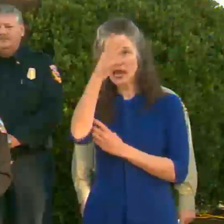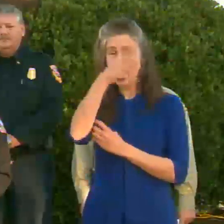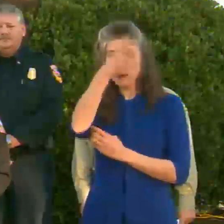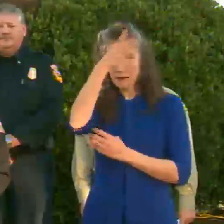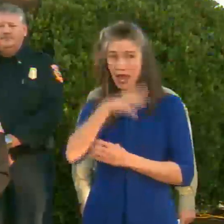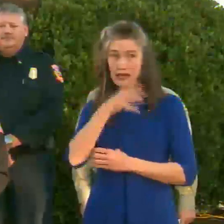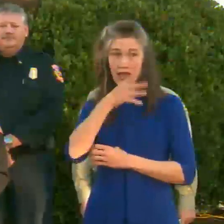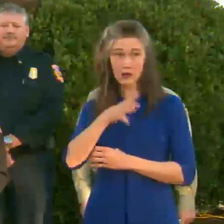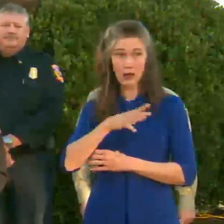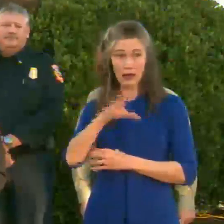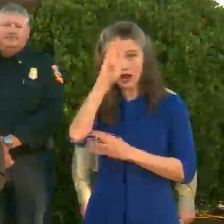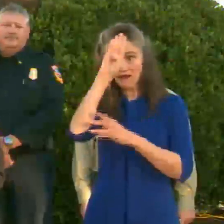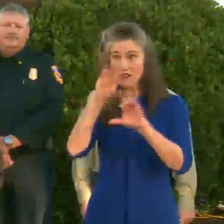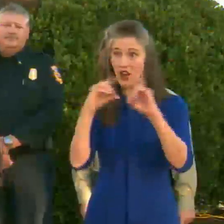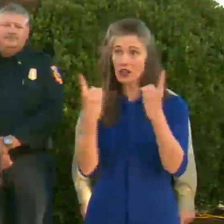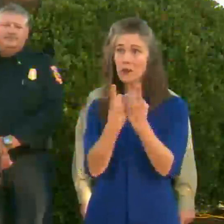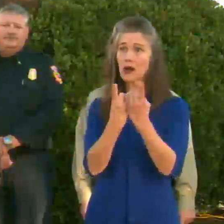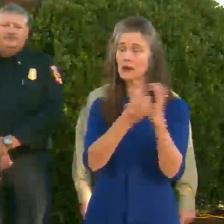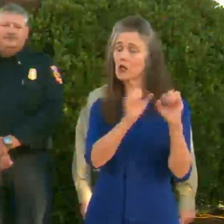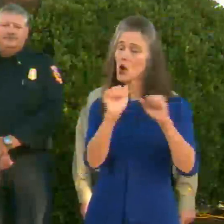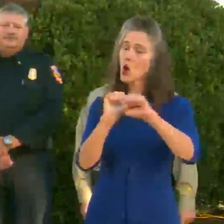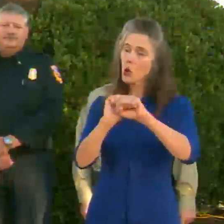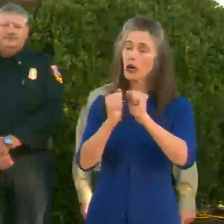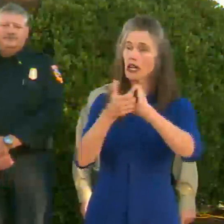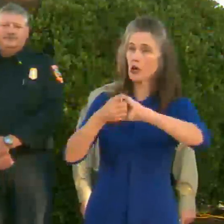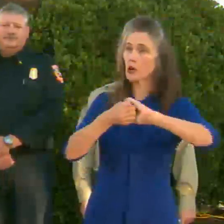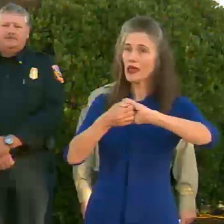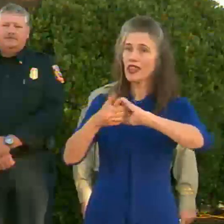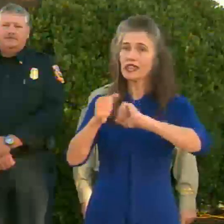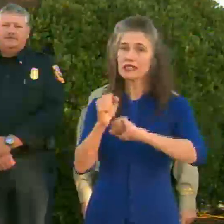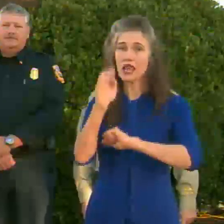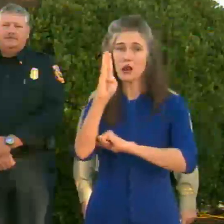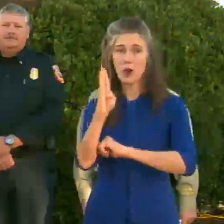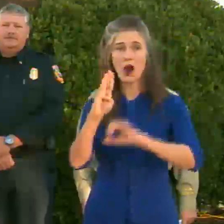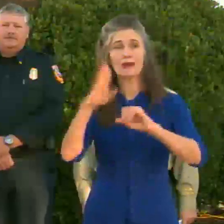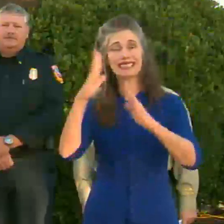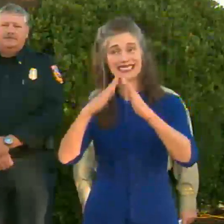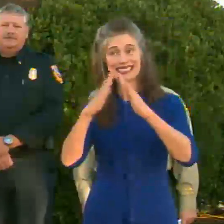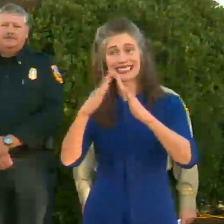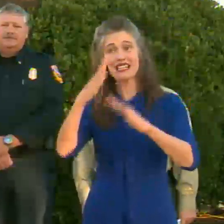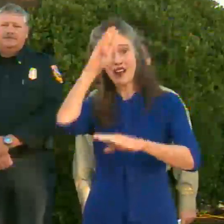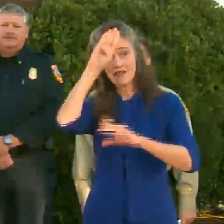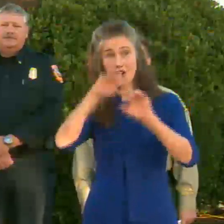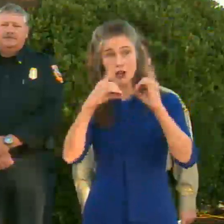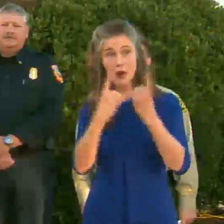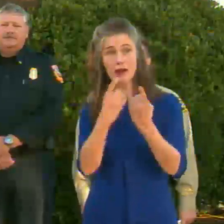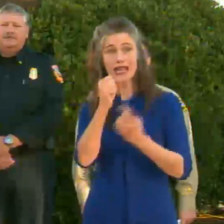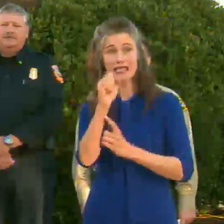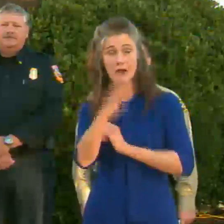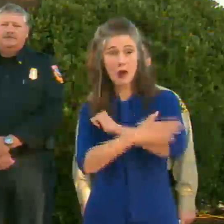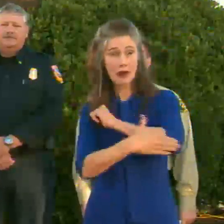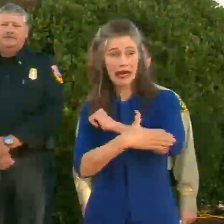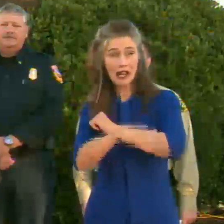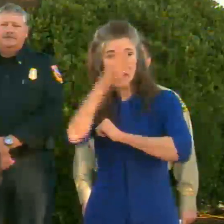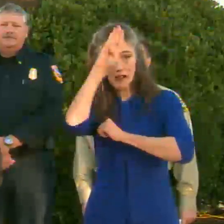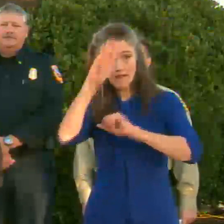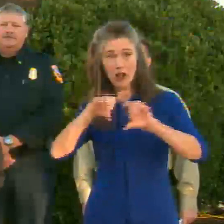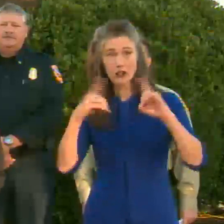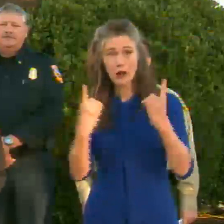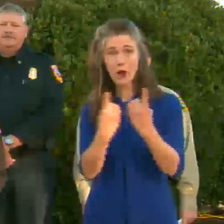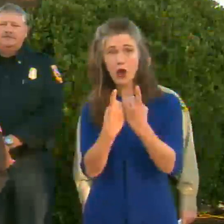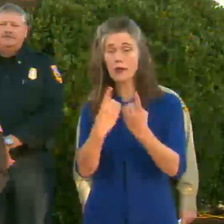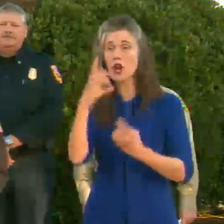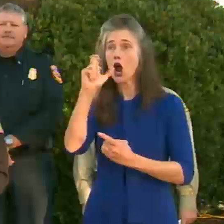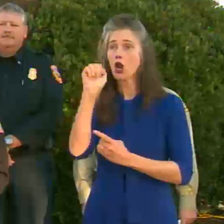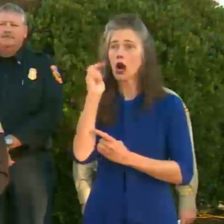with the Santa Barbara City Fire Department, Santa Barbara County Fire Department, Carpinteria Summerlin Fire Protection